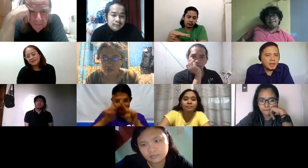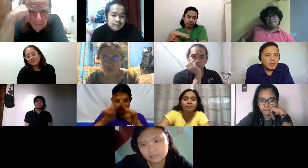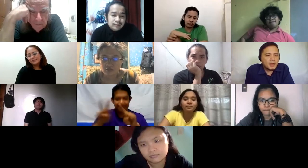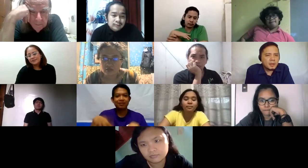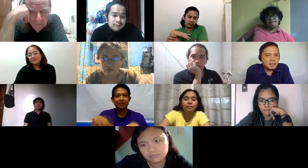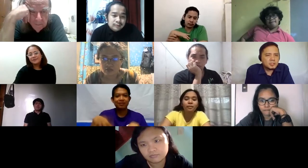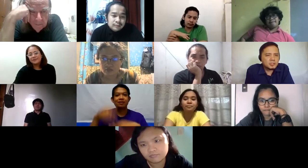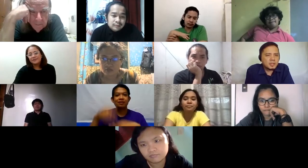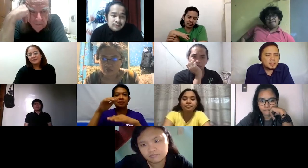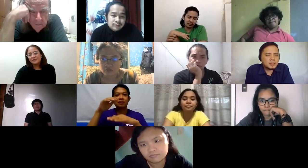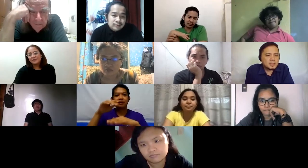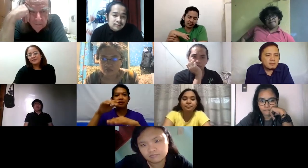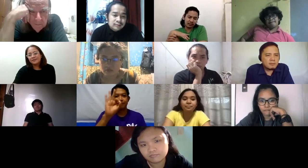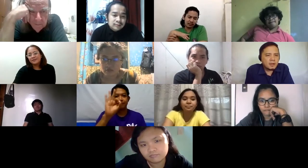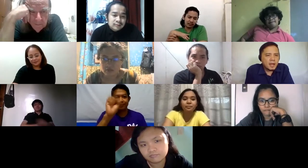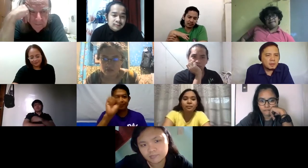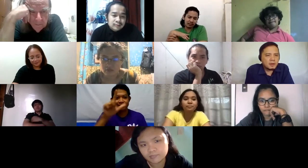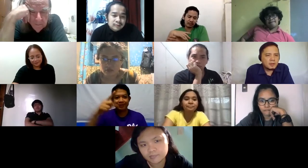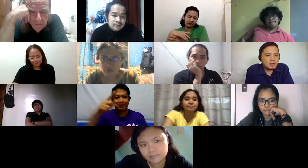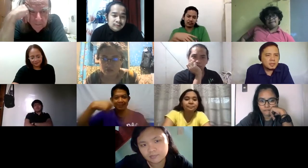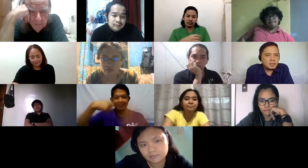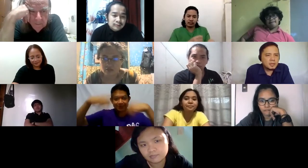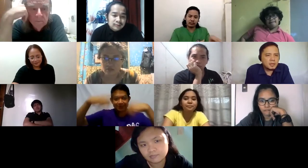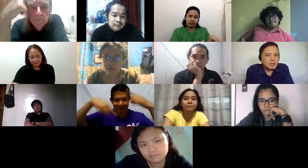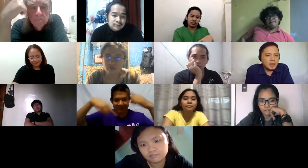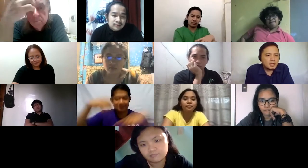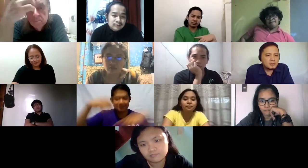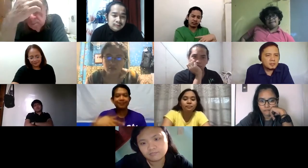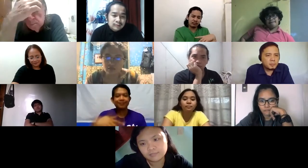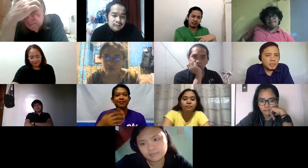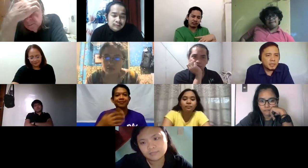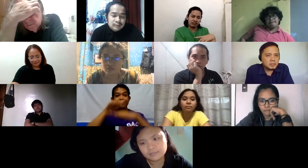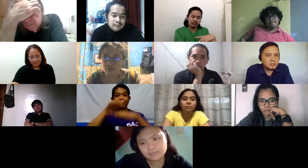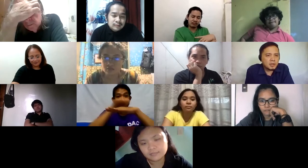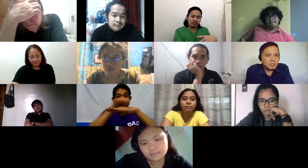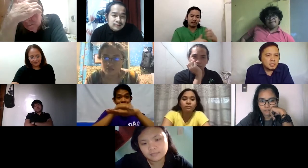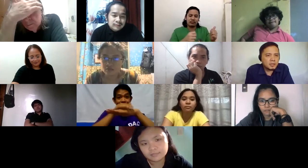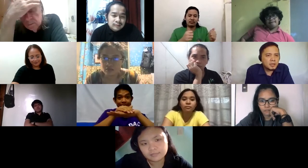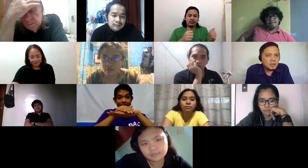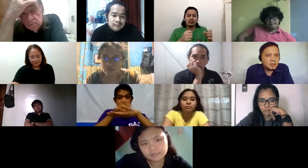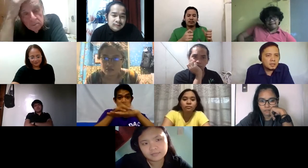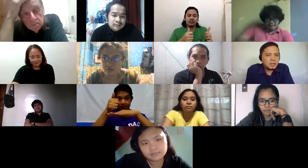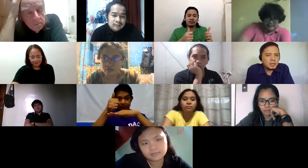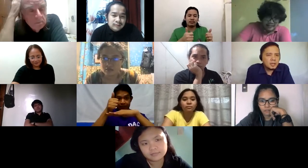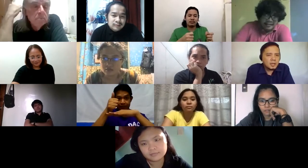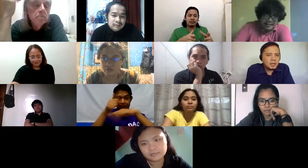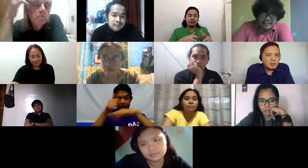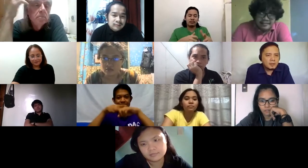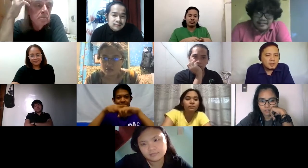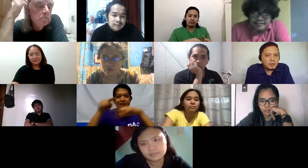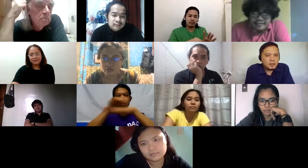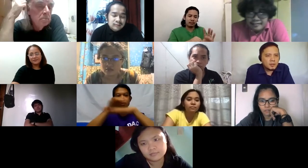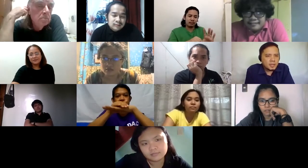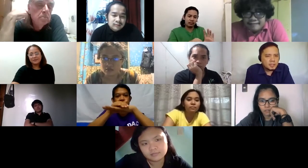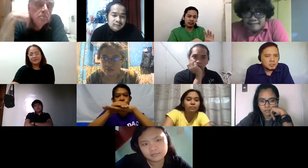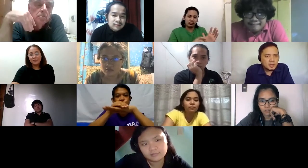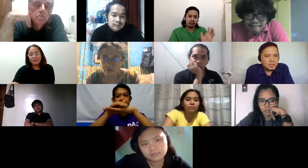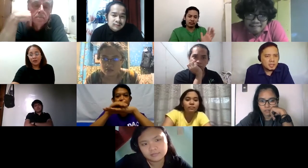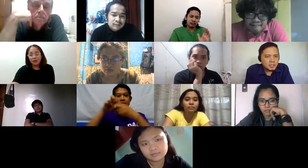making sure that the sign vocabulary pictures are clear. You know, the English translation is